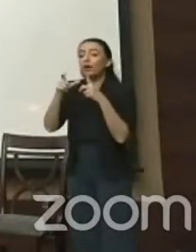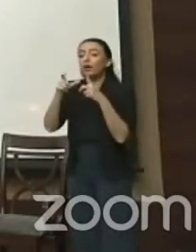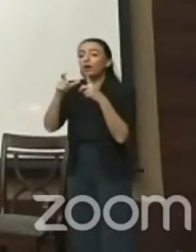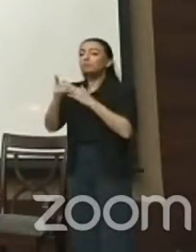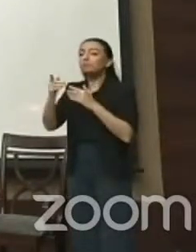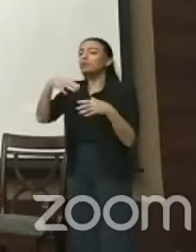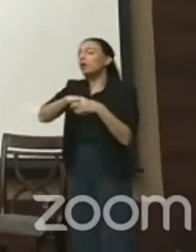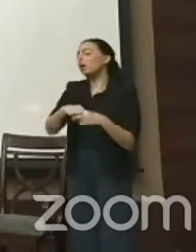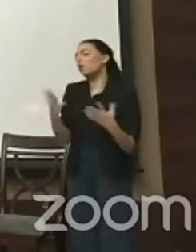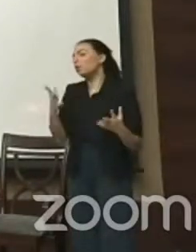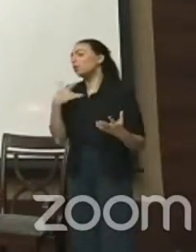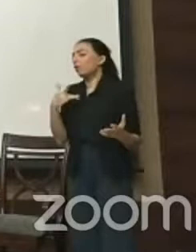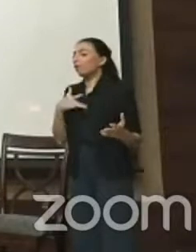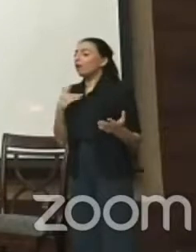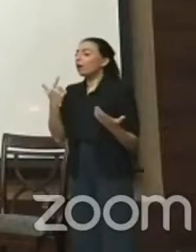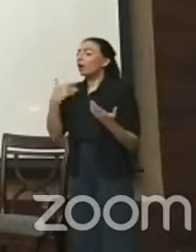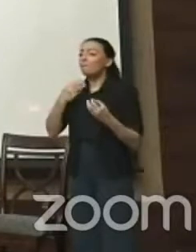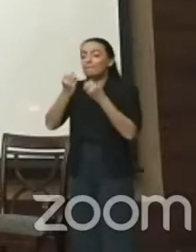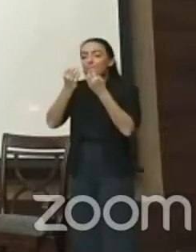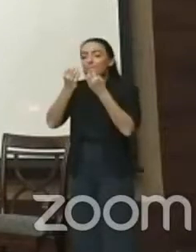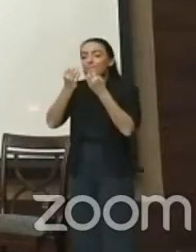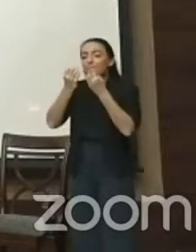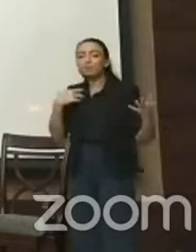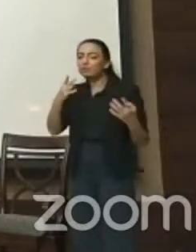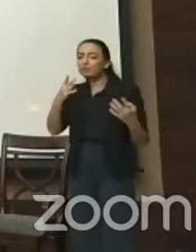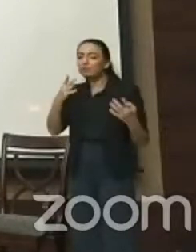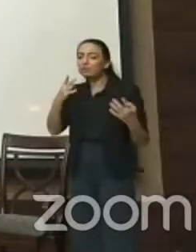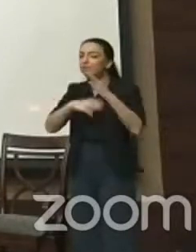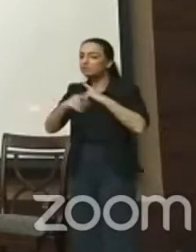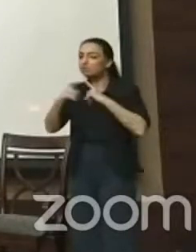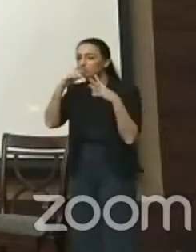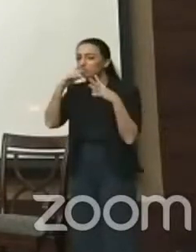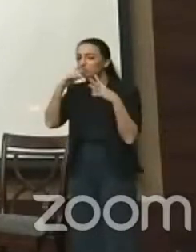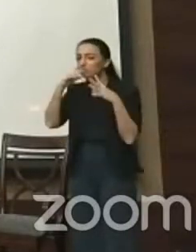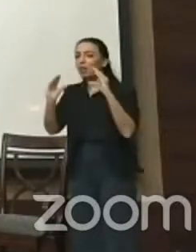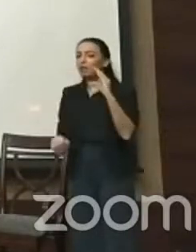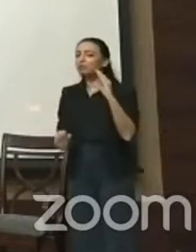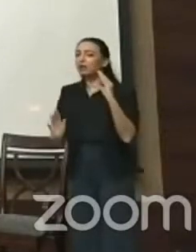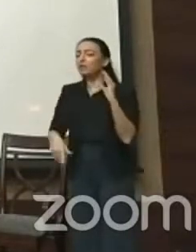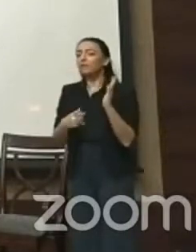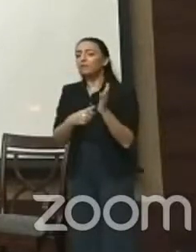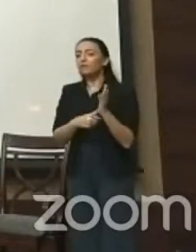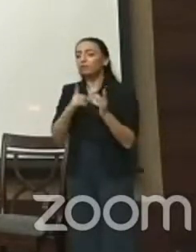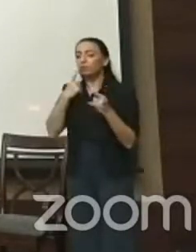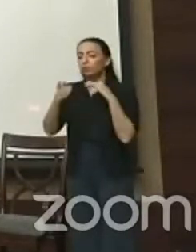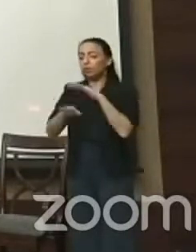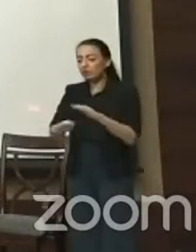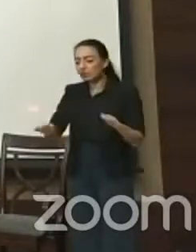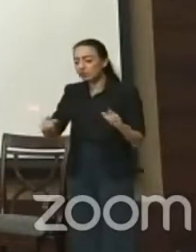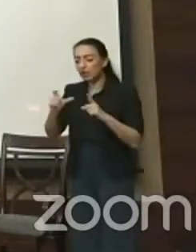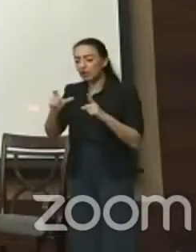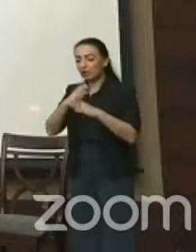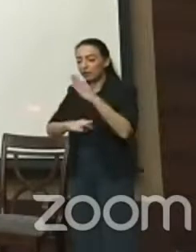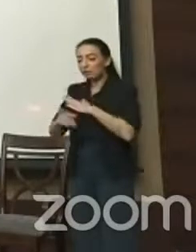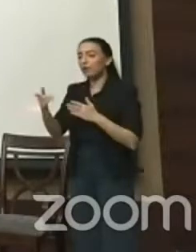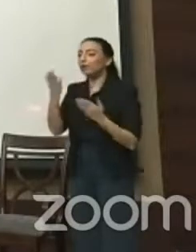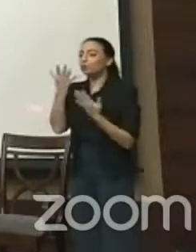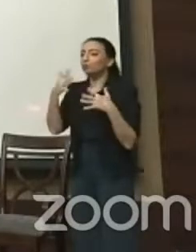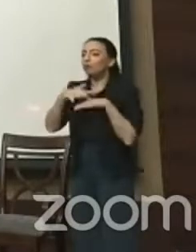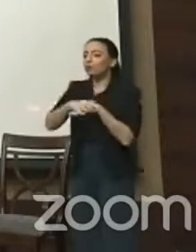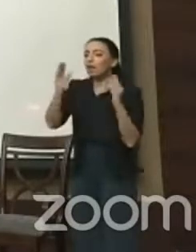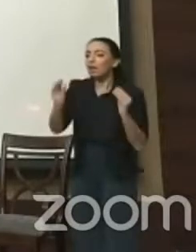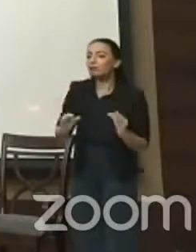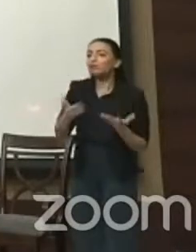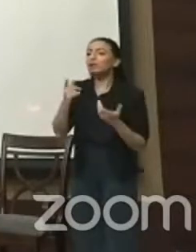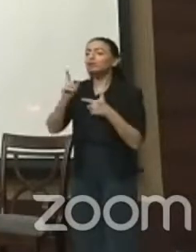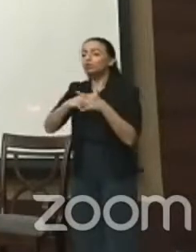that? Why we don't see more women with disability or children with child with disability in school, colleges,